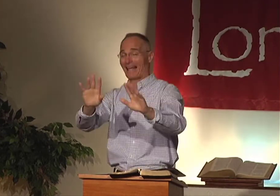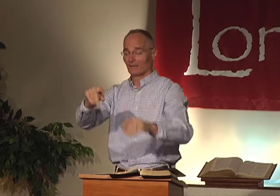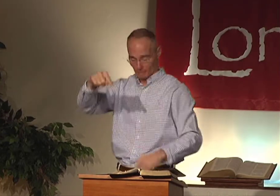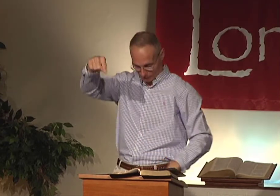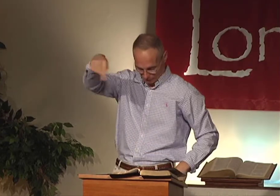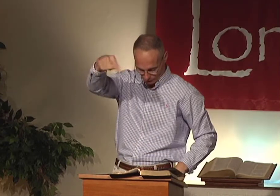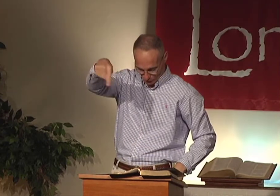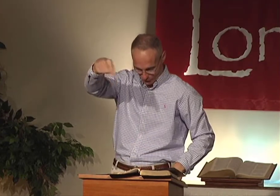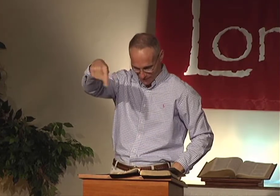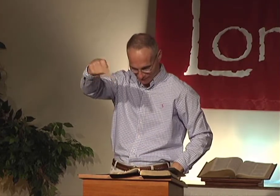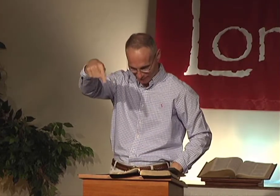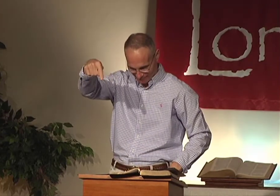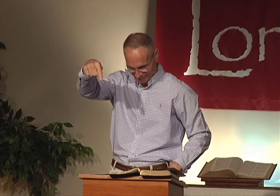mom, turn around.